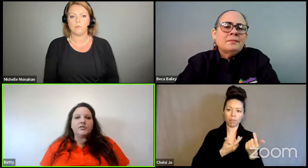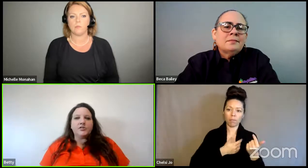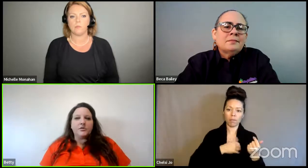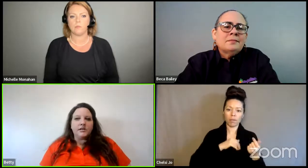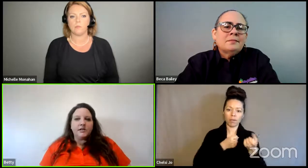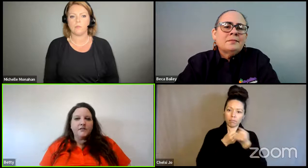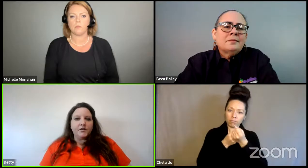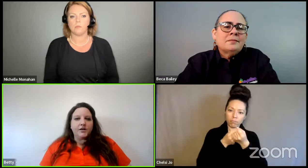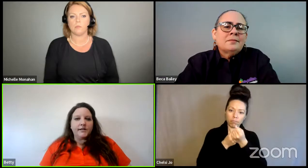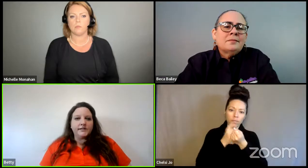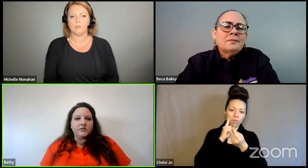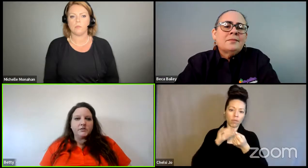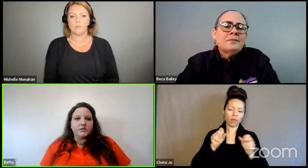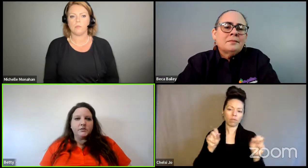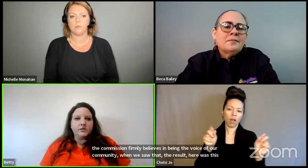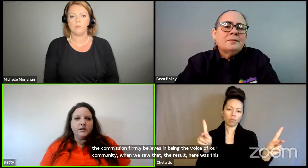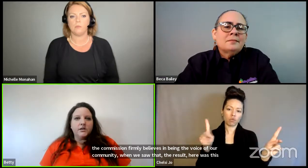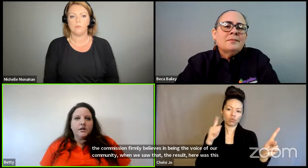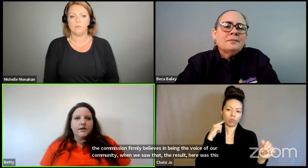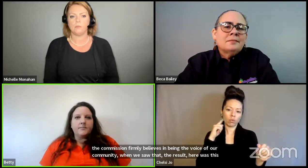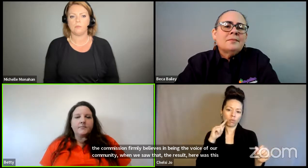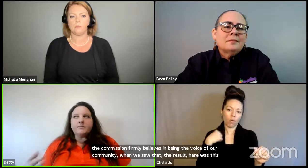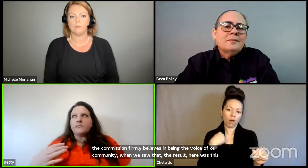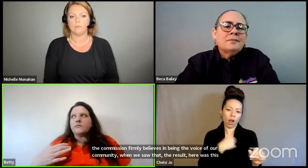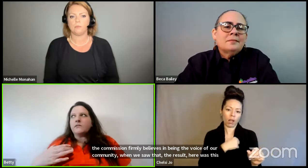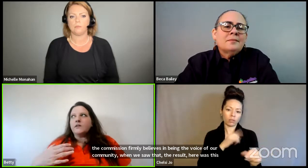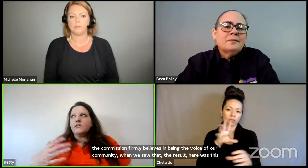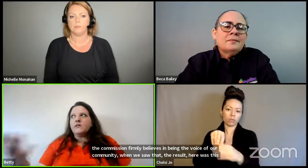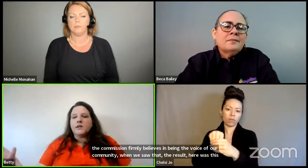this opportunity for us to